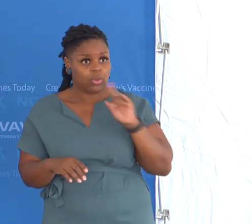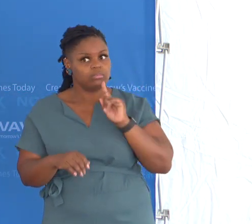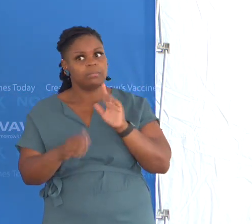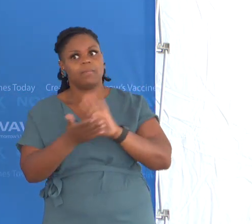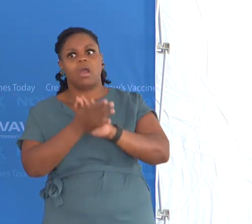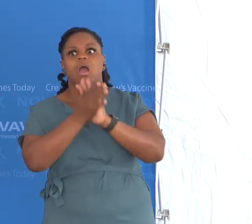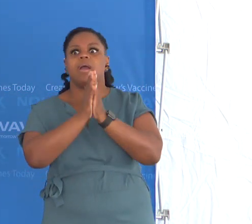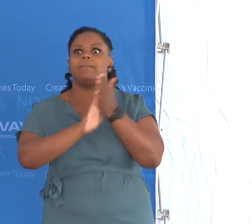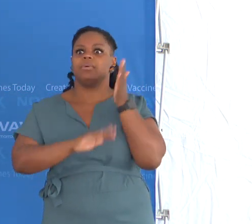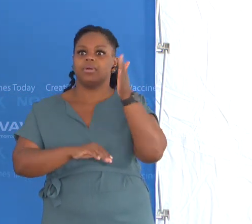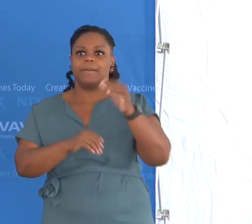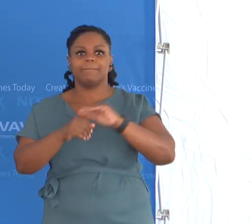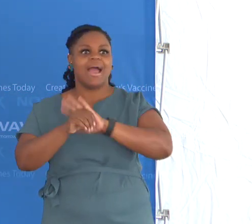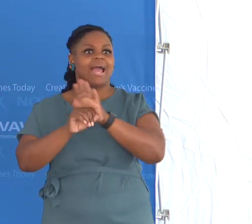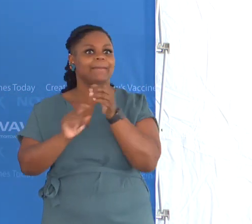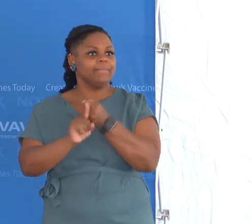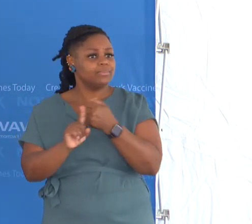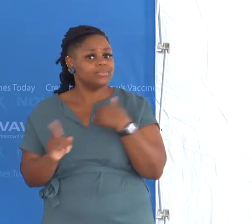had enough